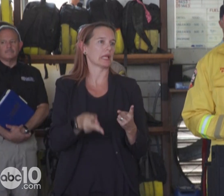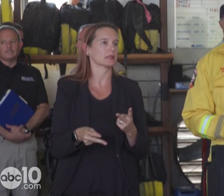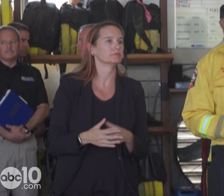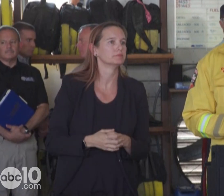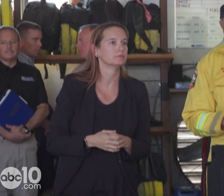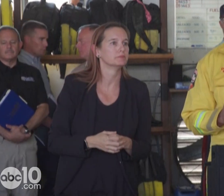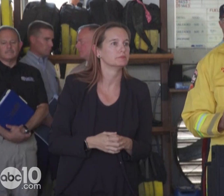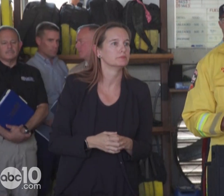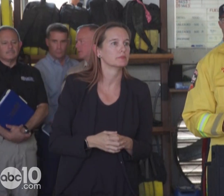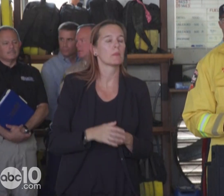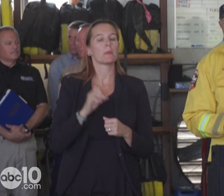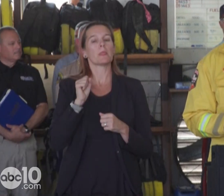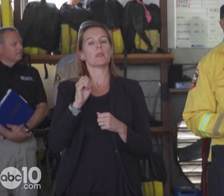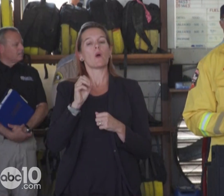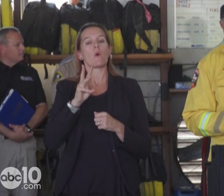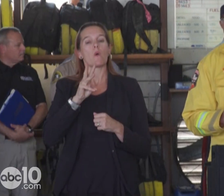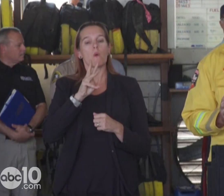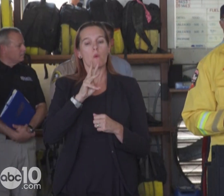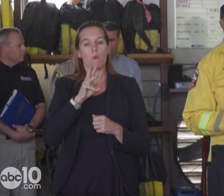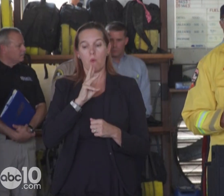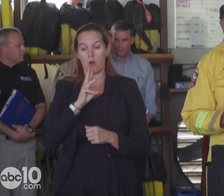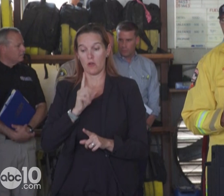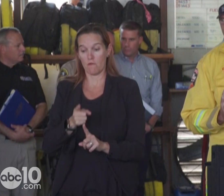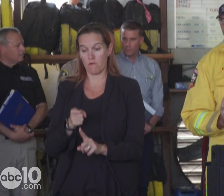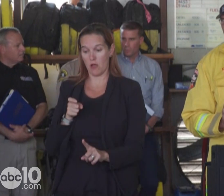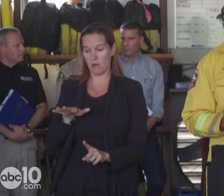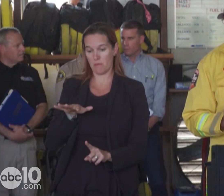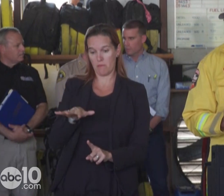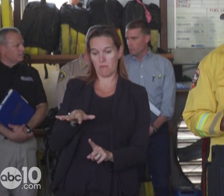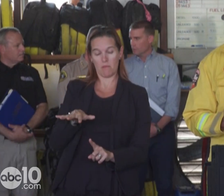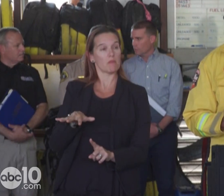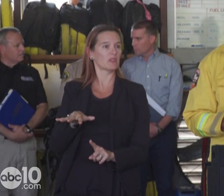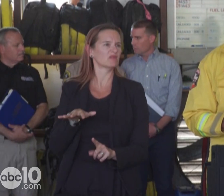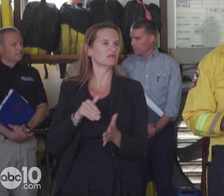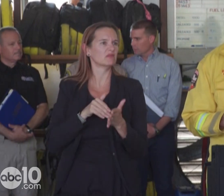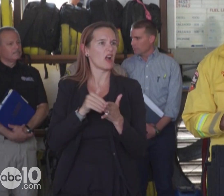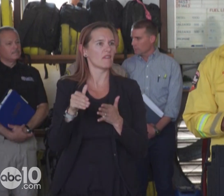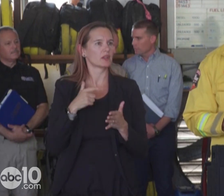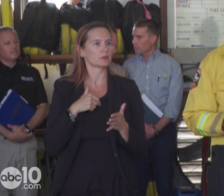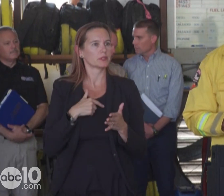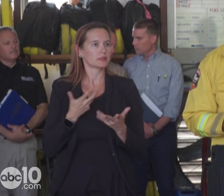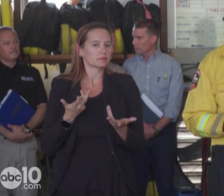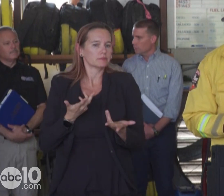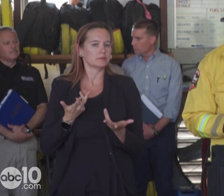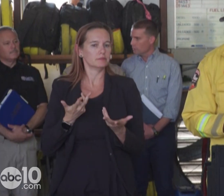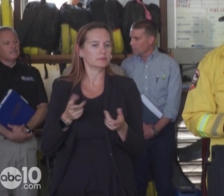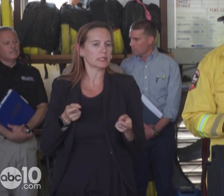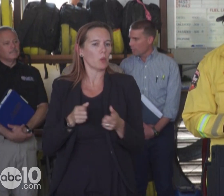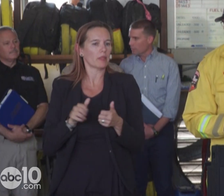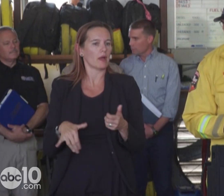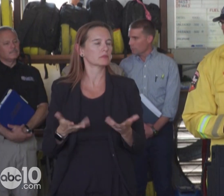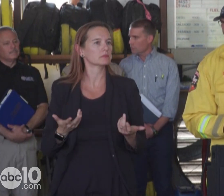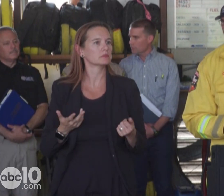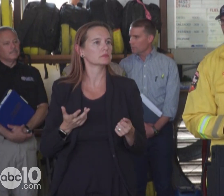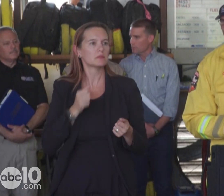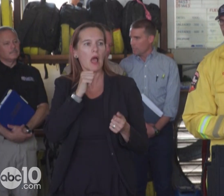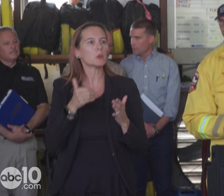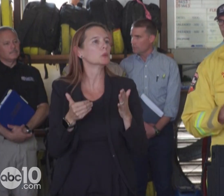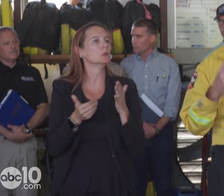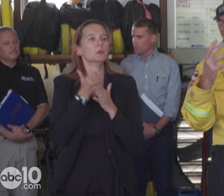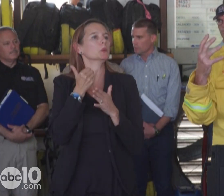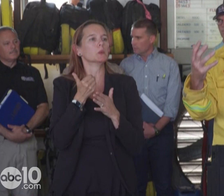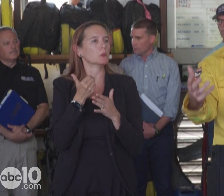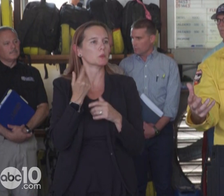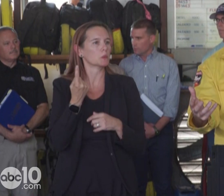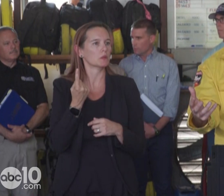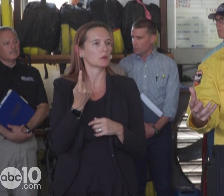So the water source is something that we often deal with, and it's not something new to us. There are certain systems